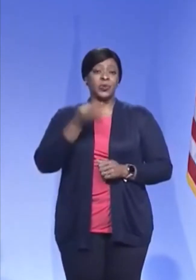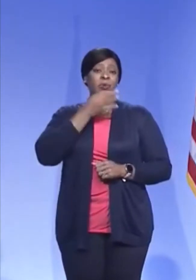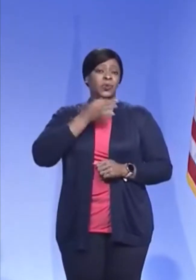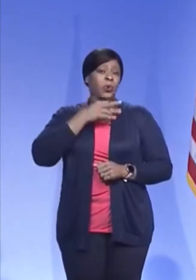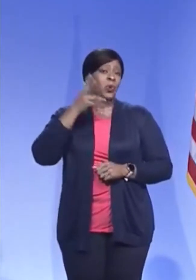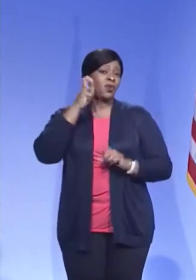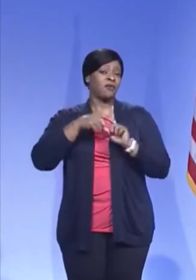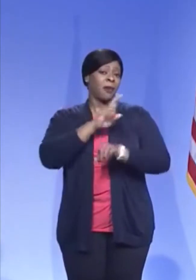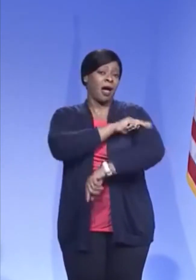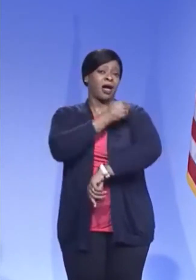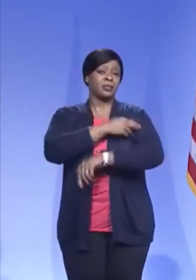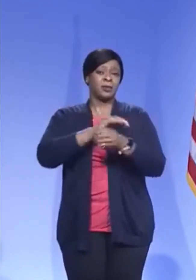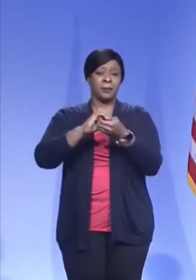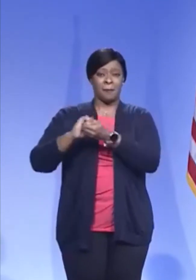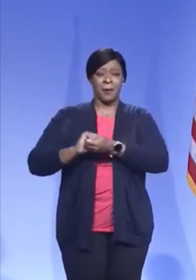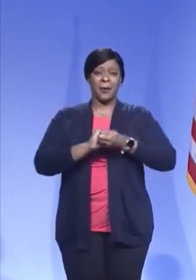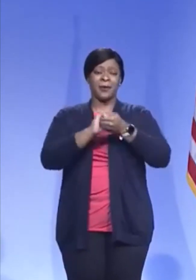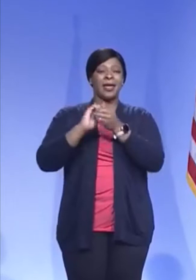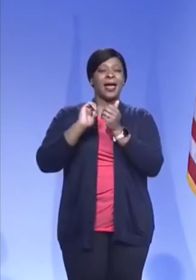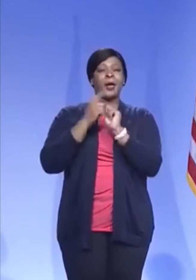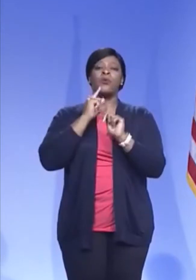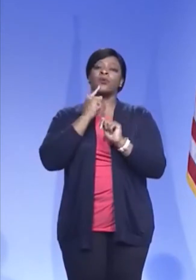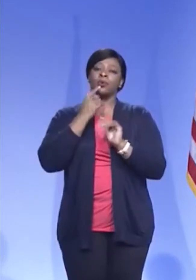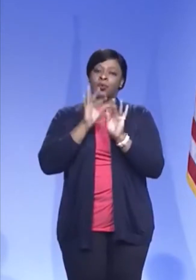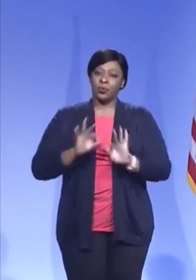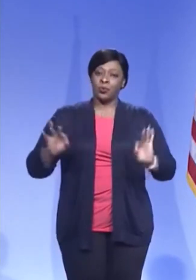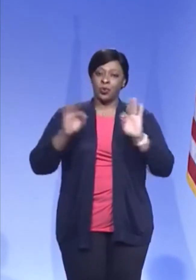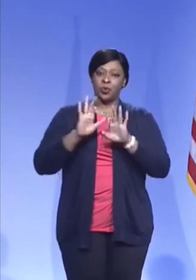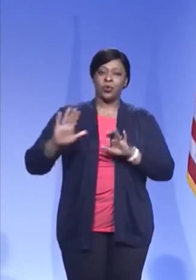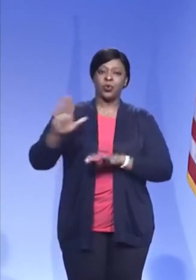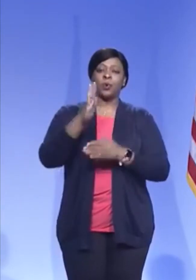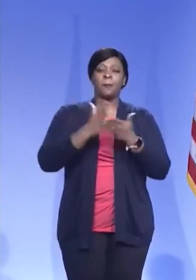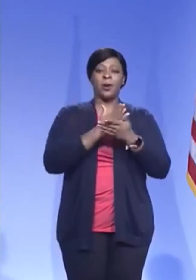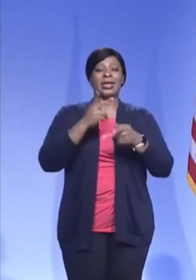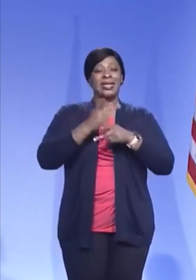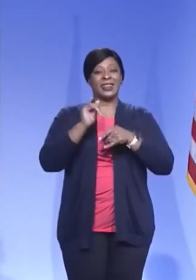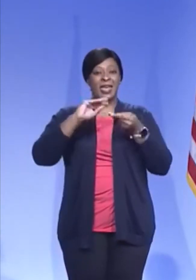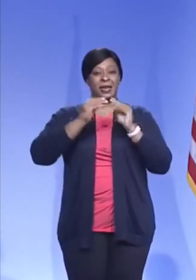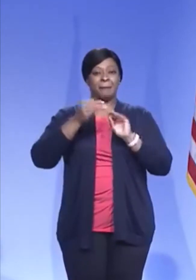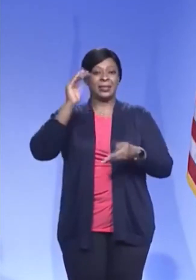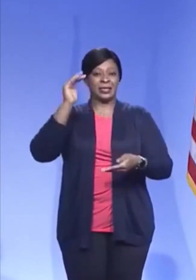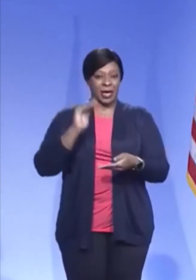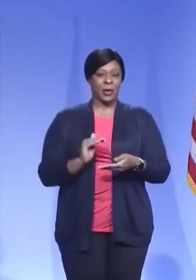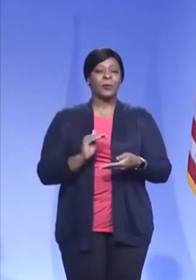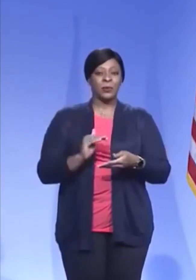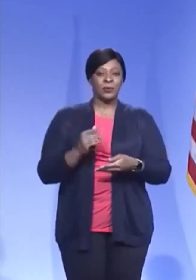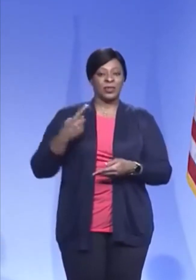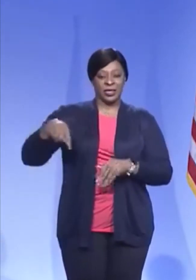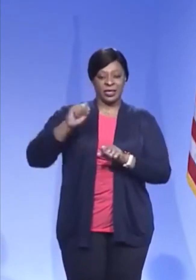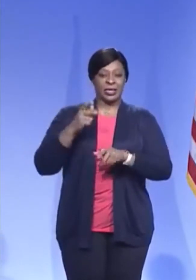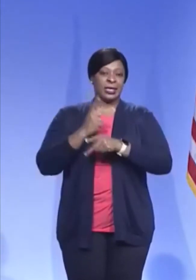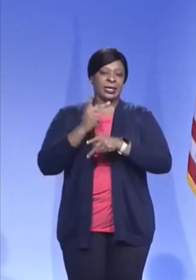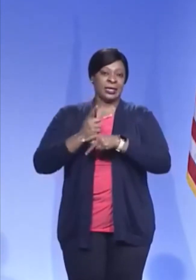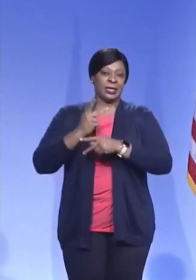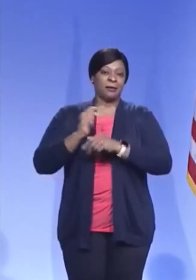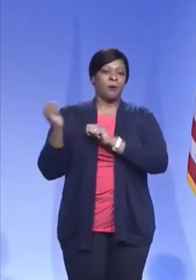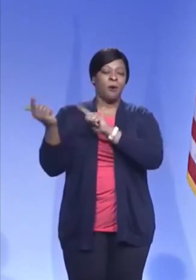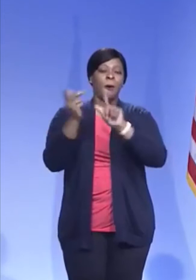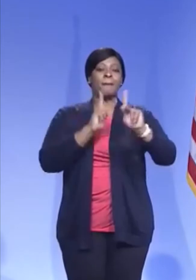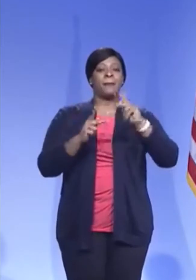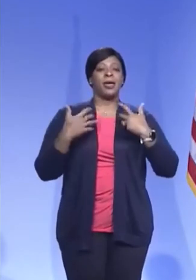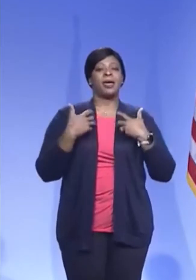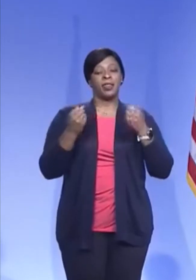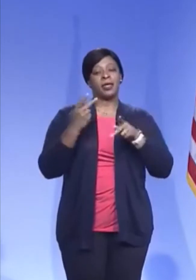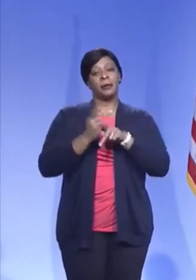from our hospital partners, about how critical it is that we all do our part to keep those numbers down so that they can keep all of us healthy and to keep